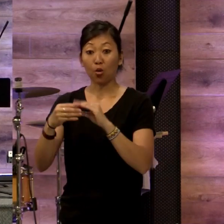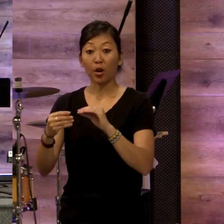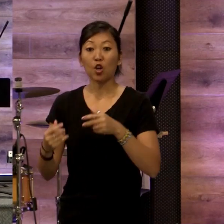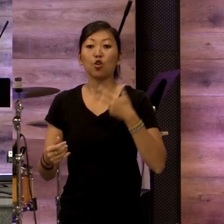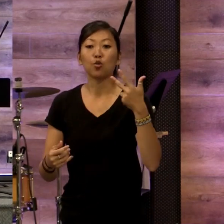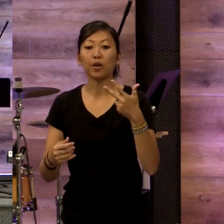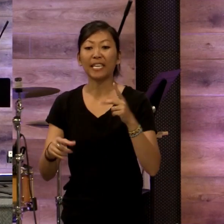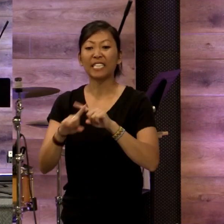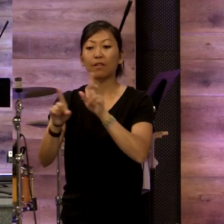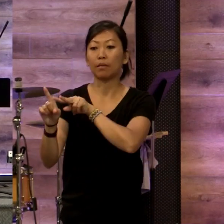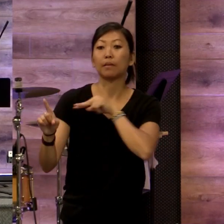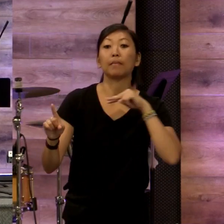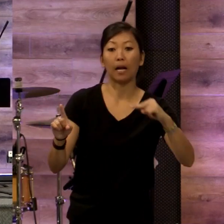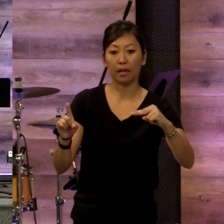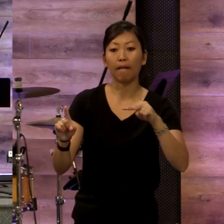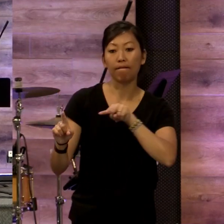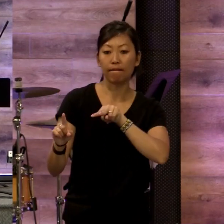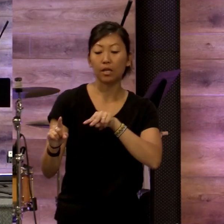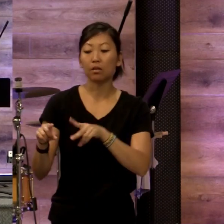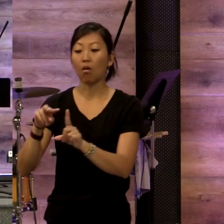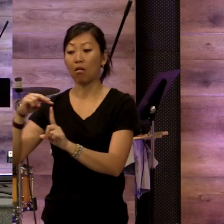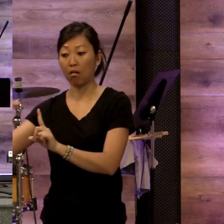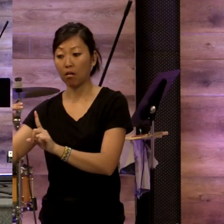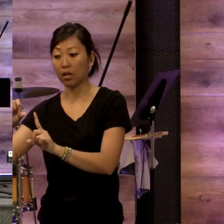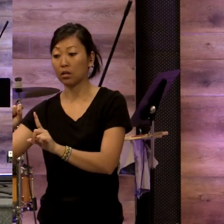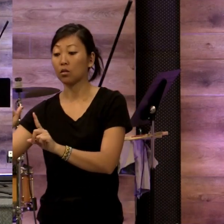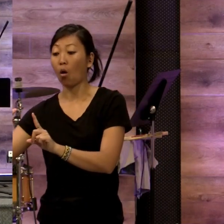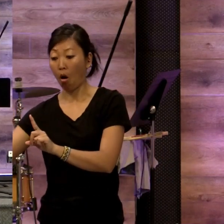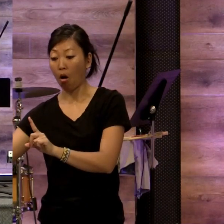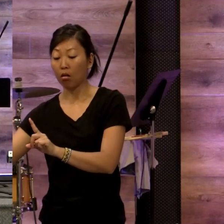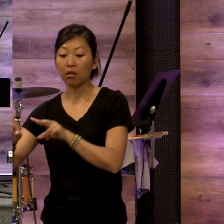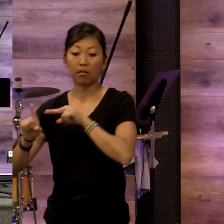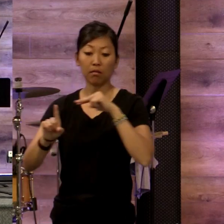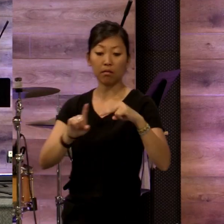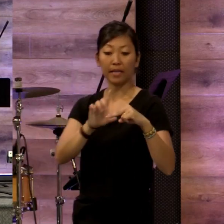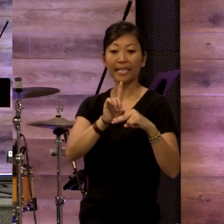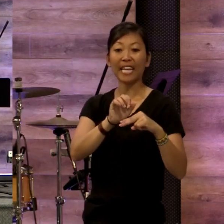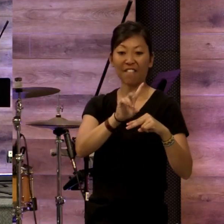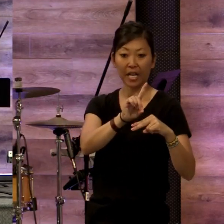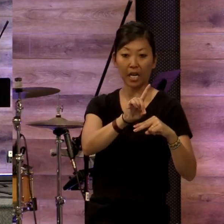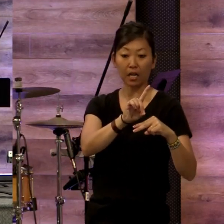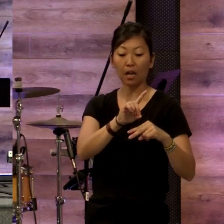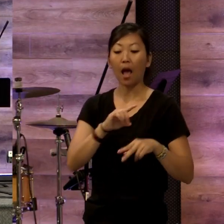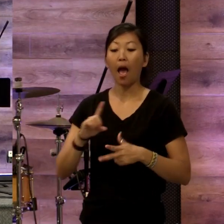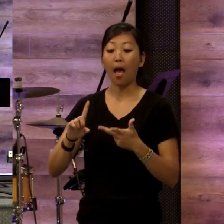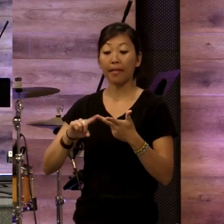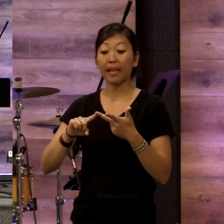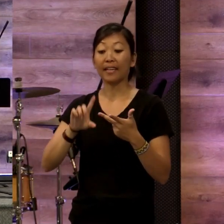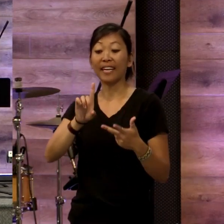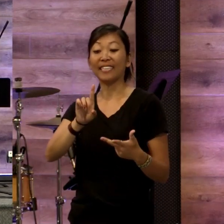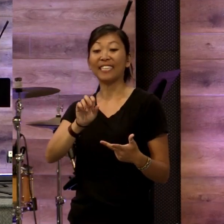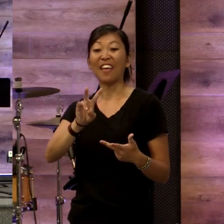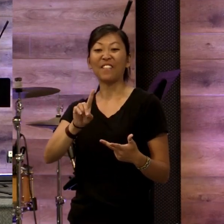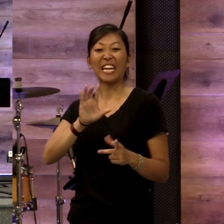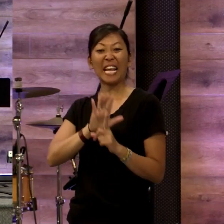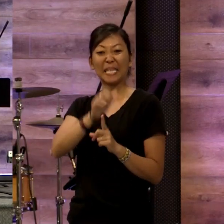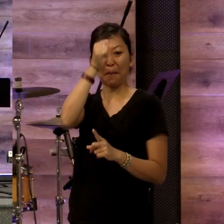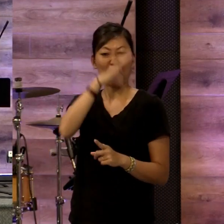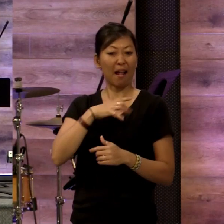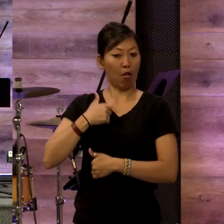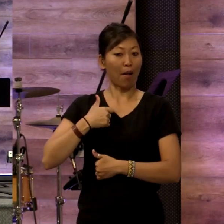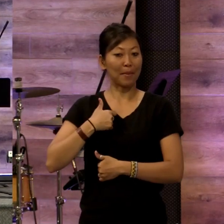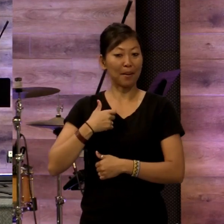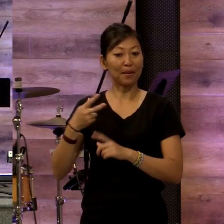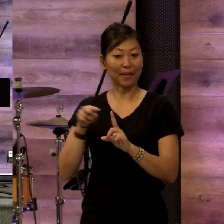view. From Saul's perspective, from David's perspective, and then real briefly from David's men's perspective. So from